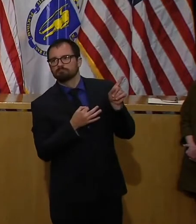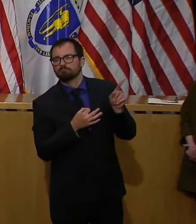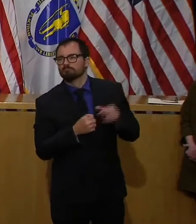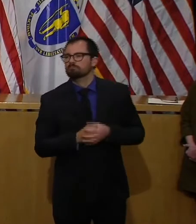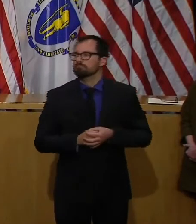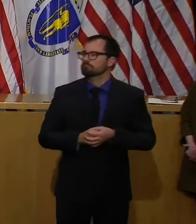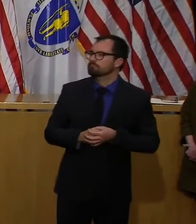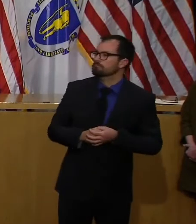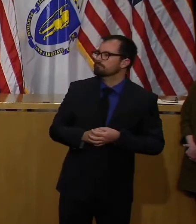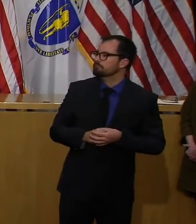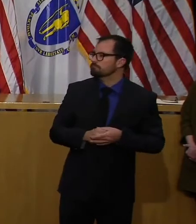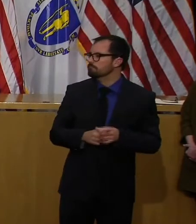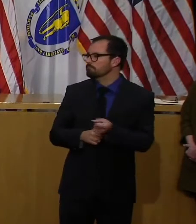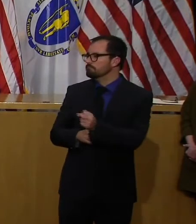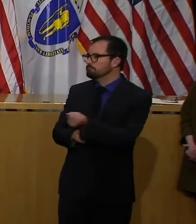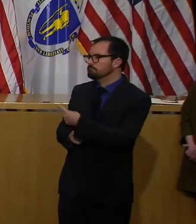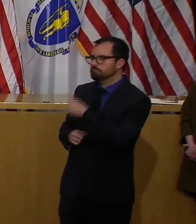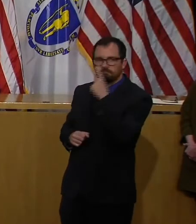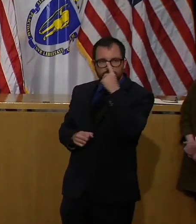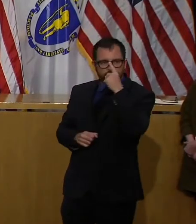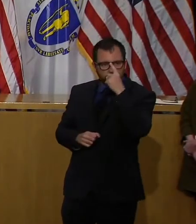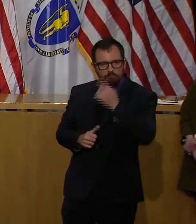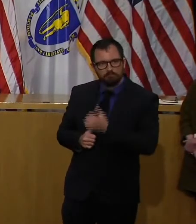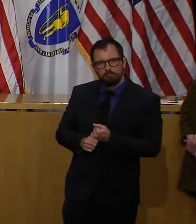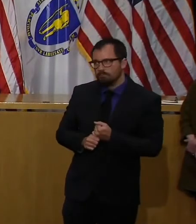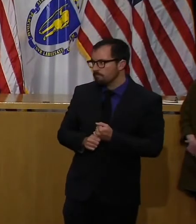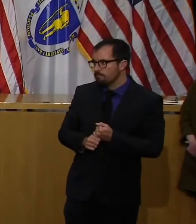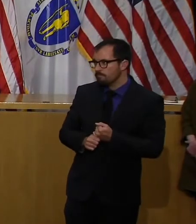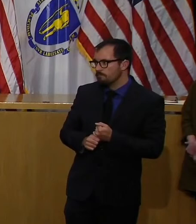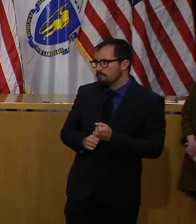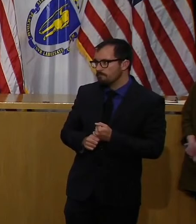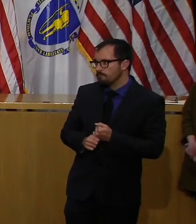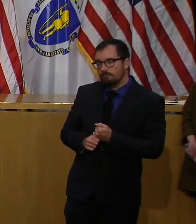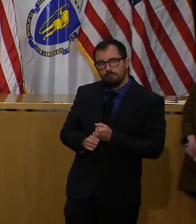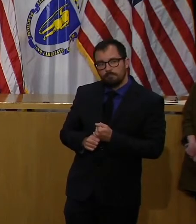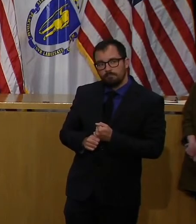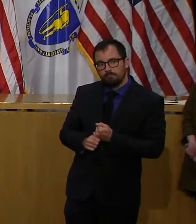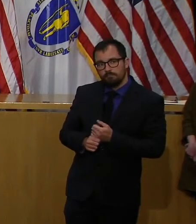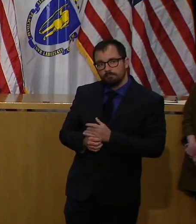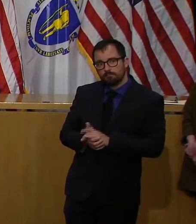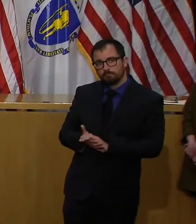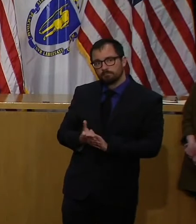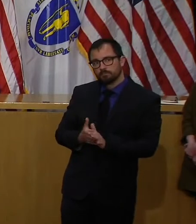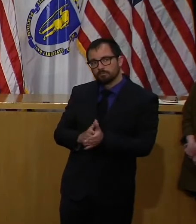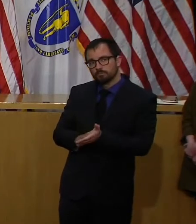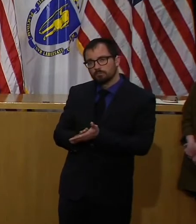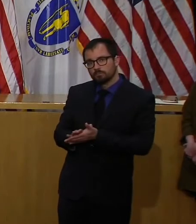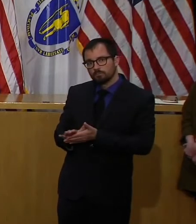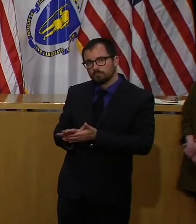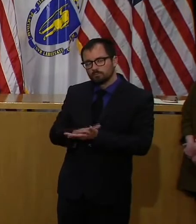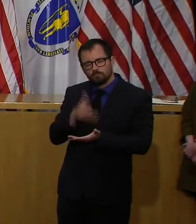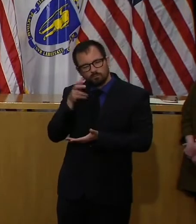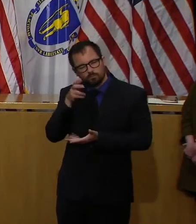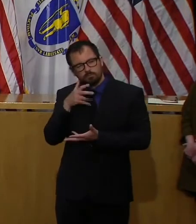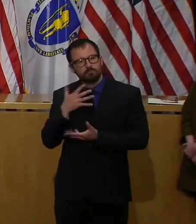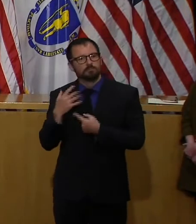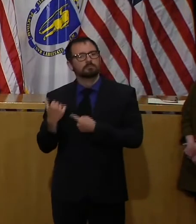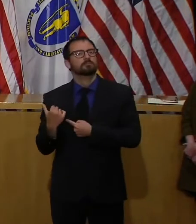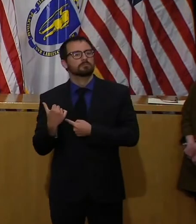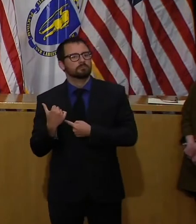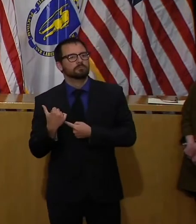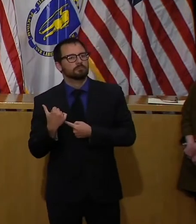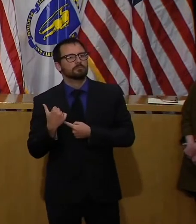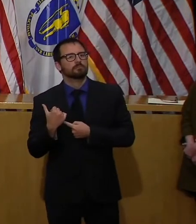Yeah. So is it frustrating or concerning to you that that could change sooner? I need to talk to the Attorney General and find out what the